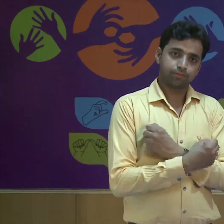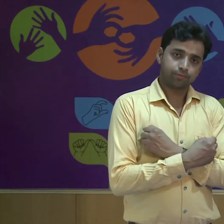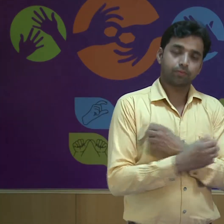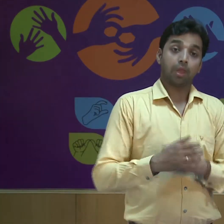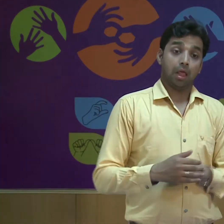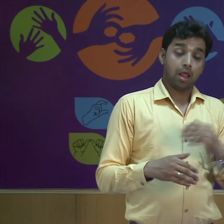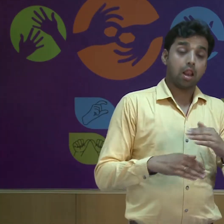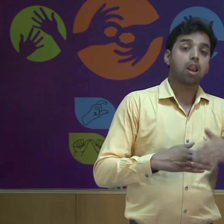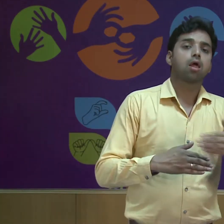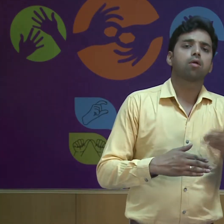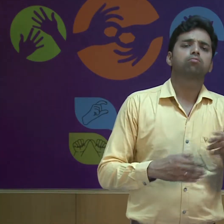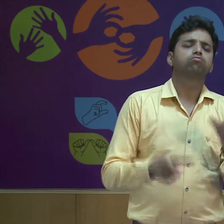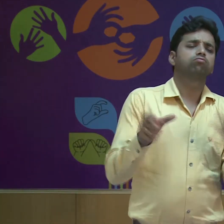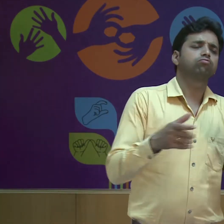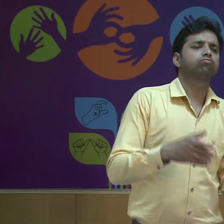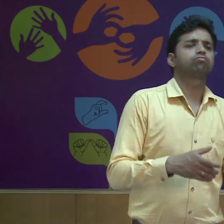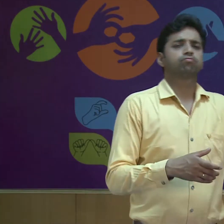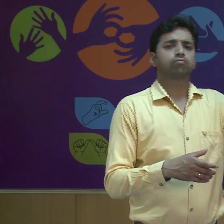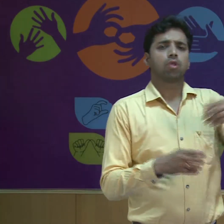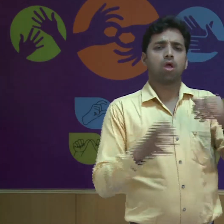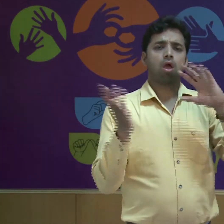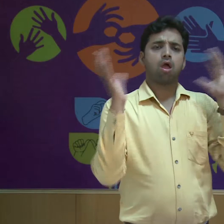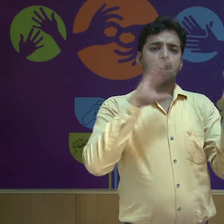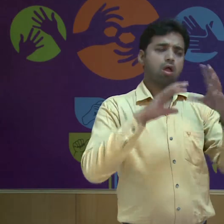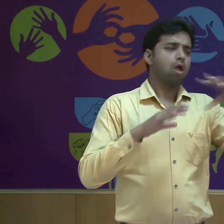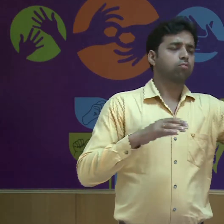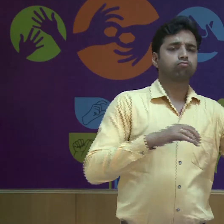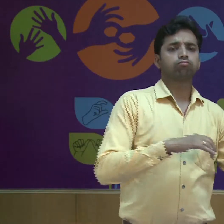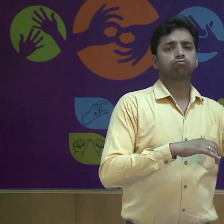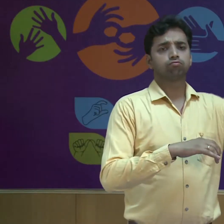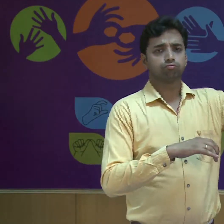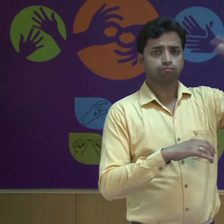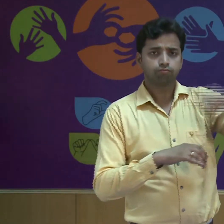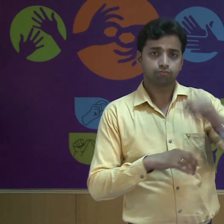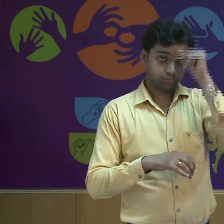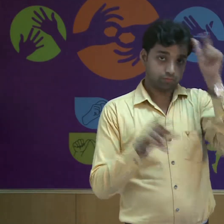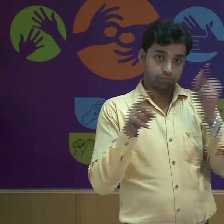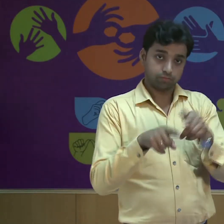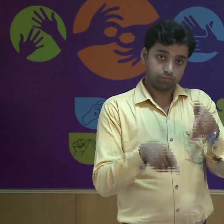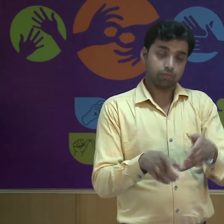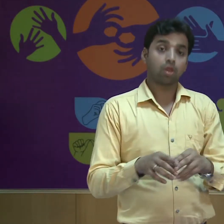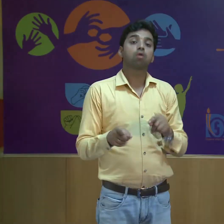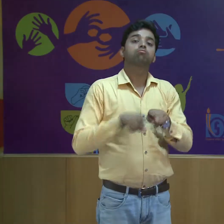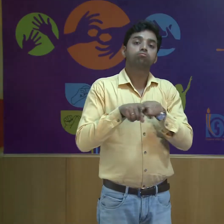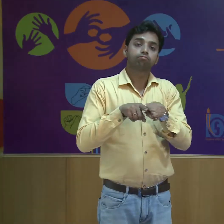Learners, later many people came to India from foreign countries. For